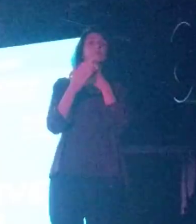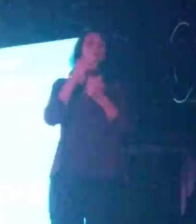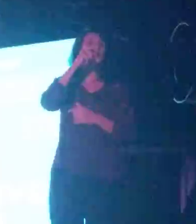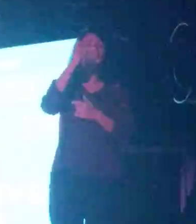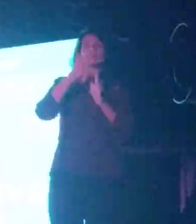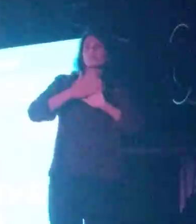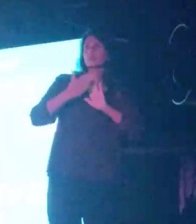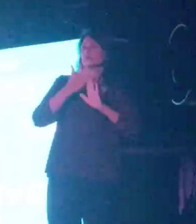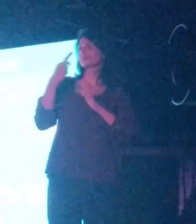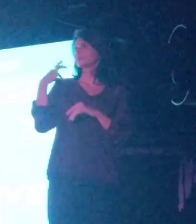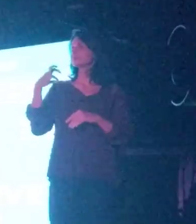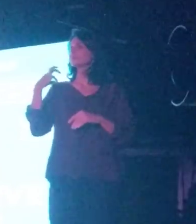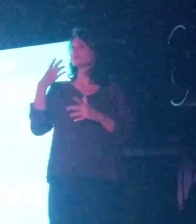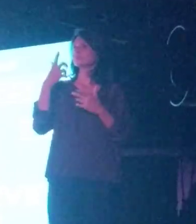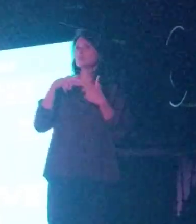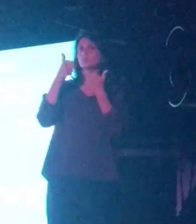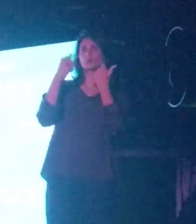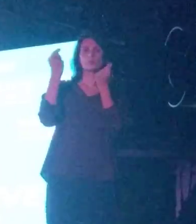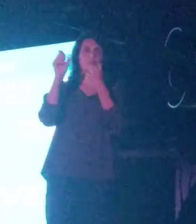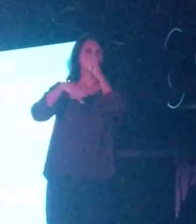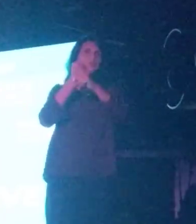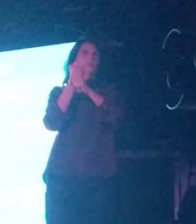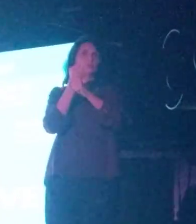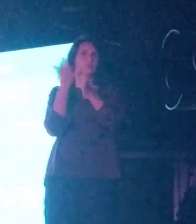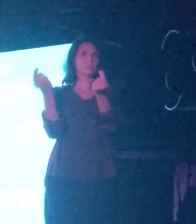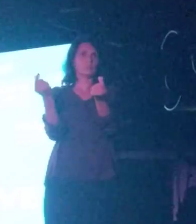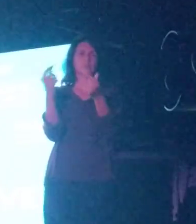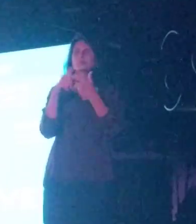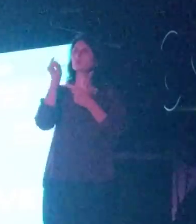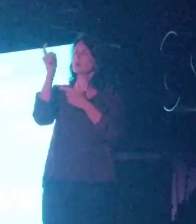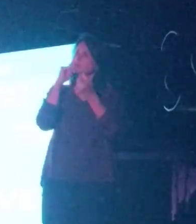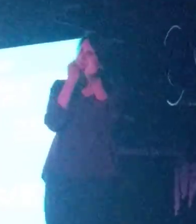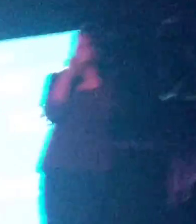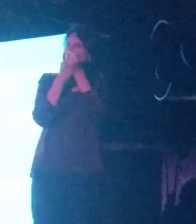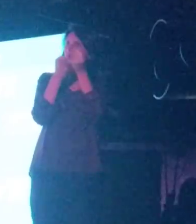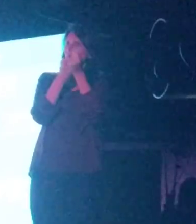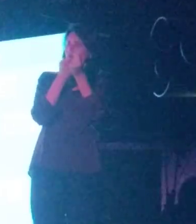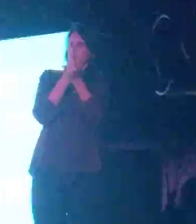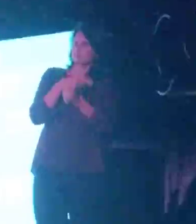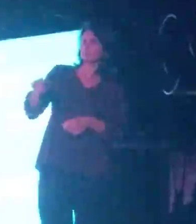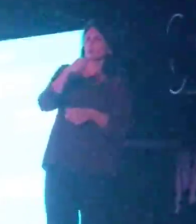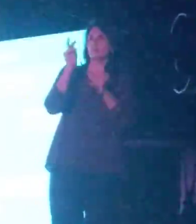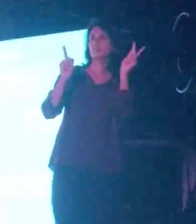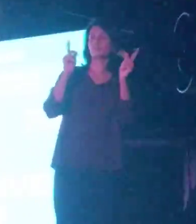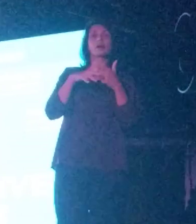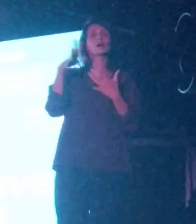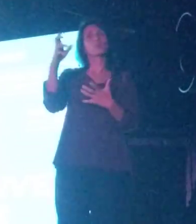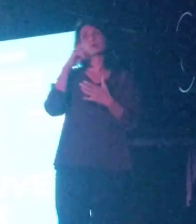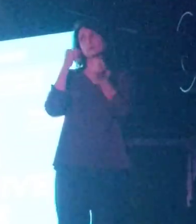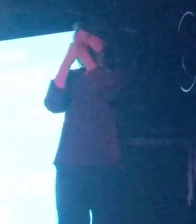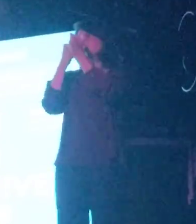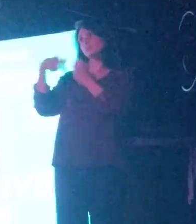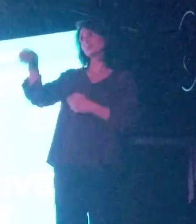matter what year it is, you can support those people. And I really want to do a big shout out to the tech community, because a